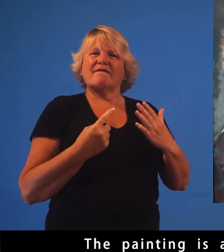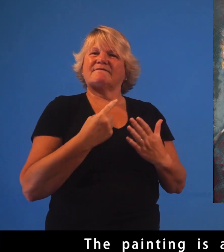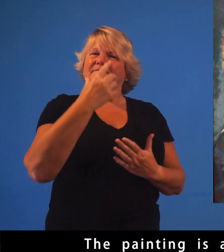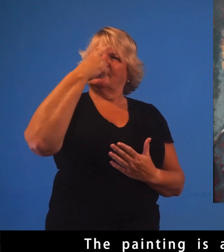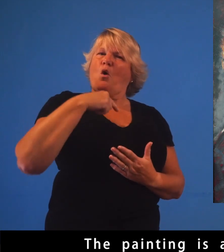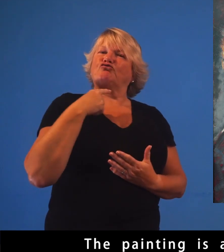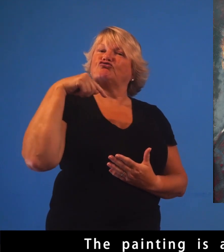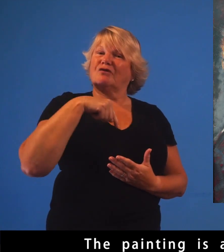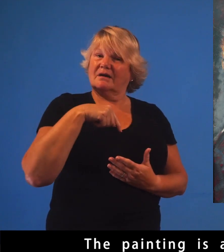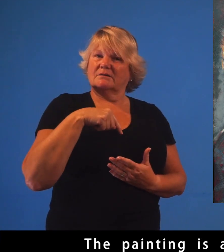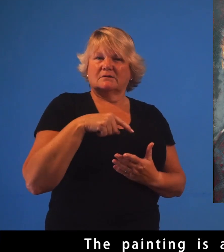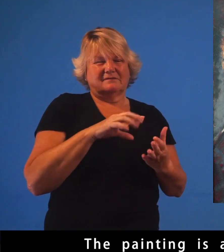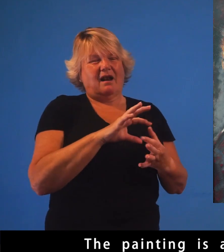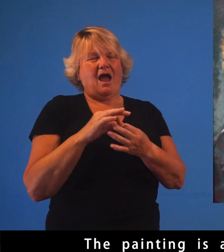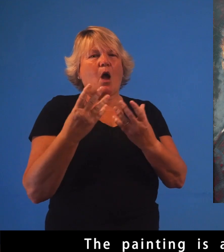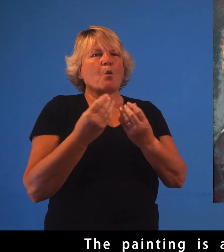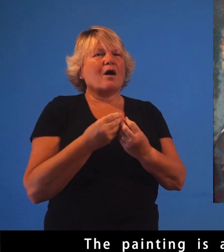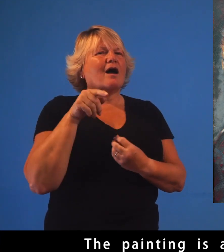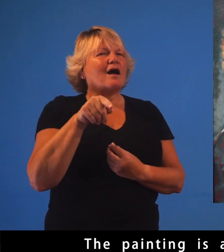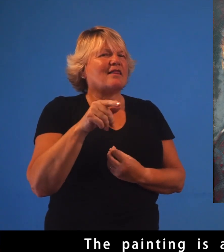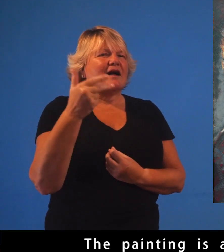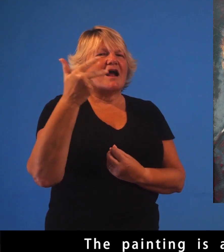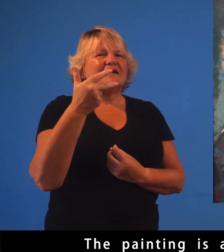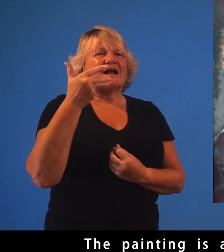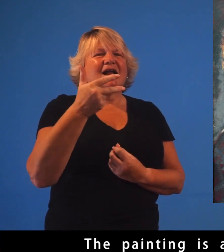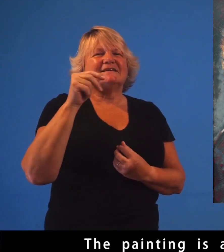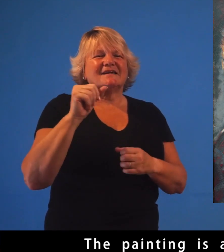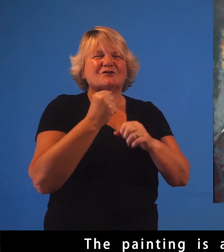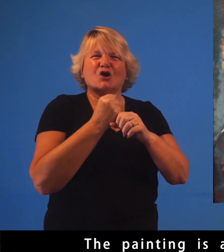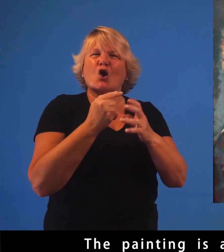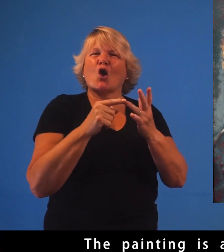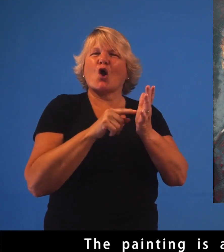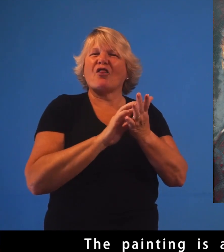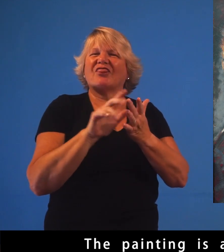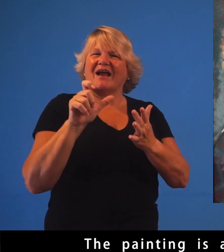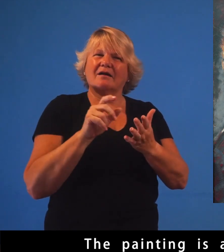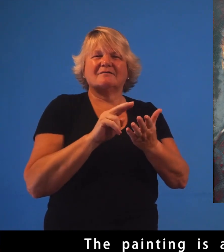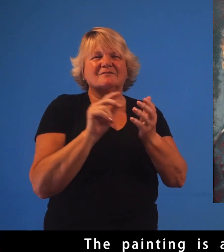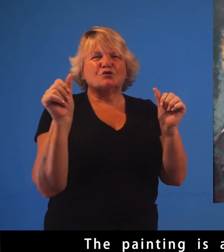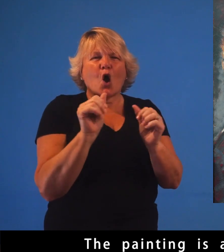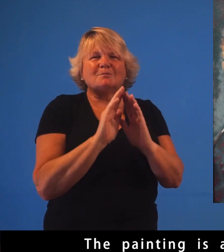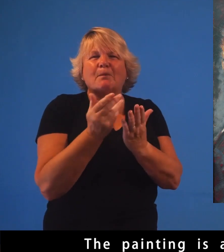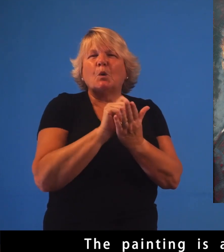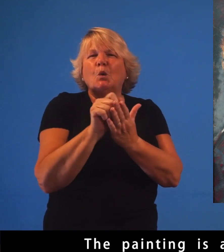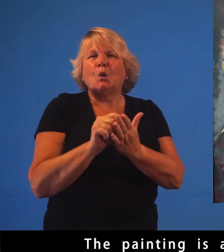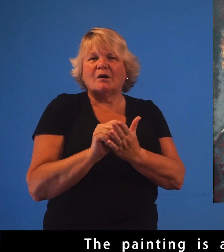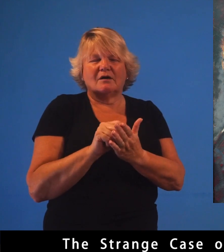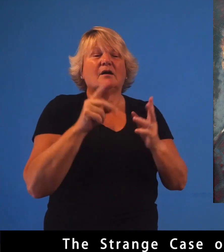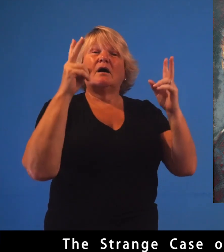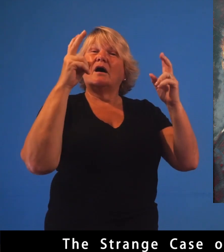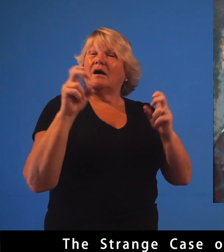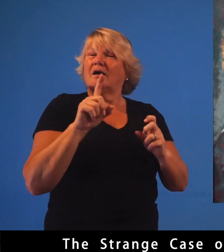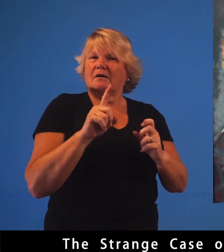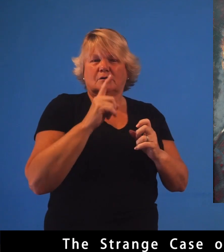The painting is a double self-portrait and references the 1886 Gothic novella